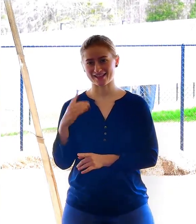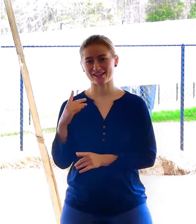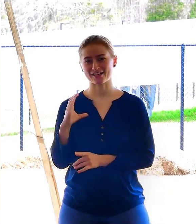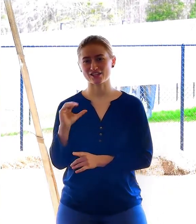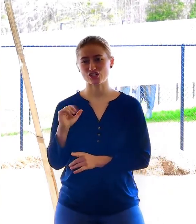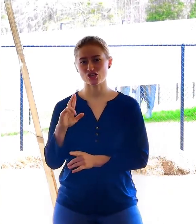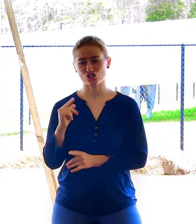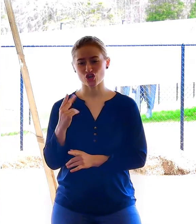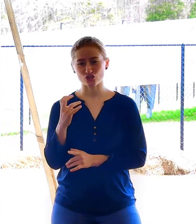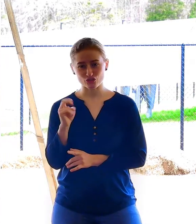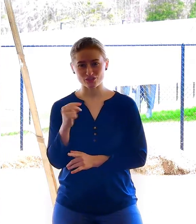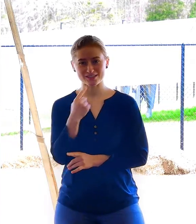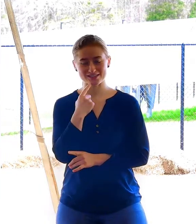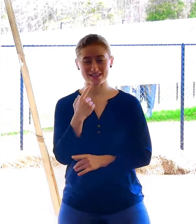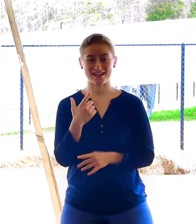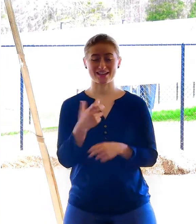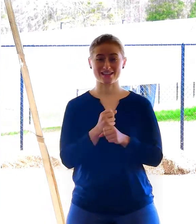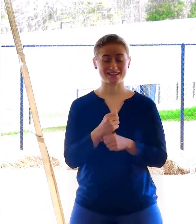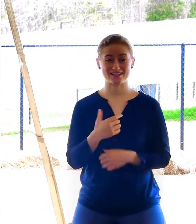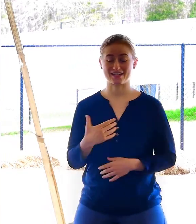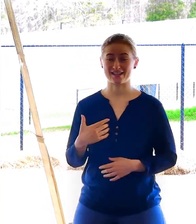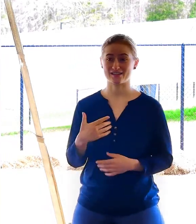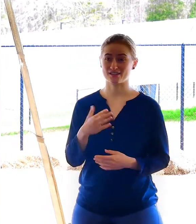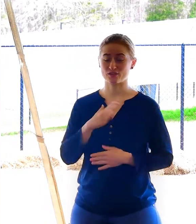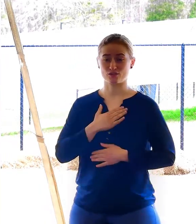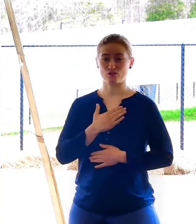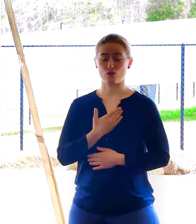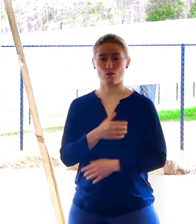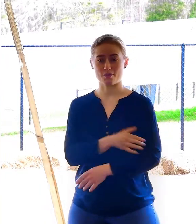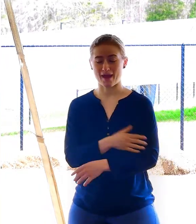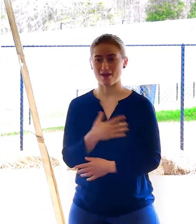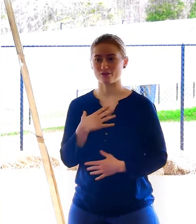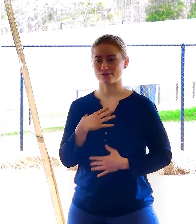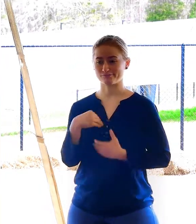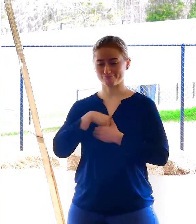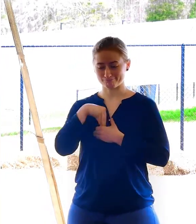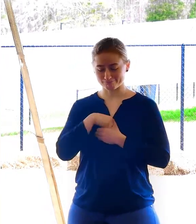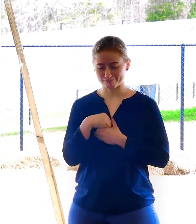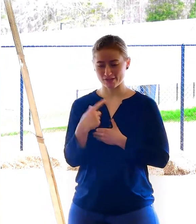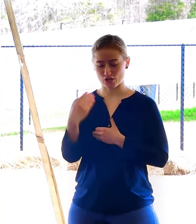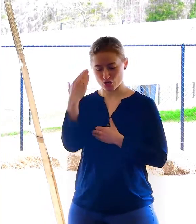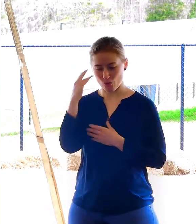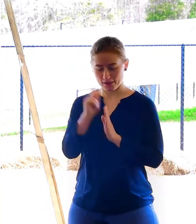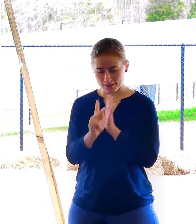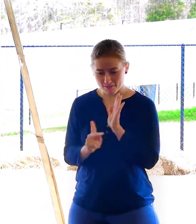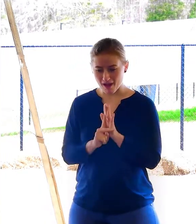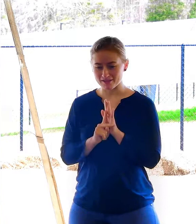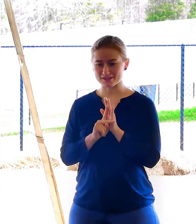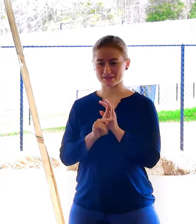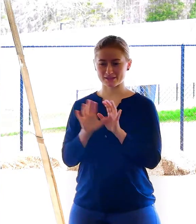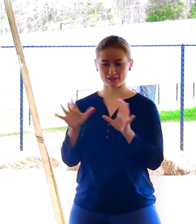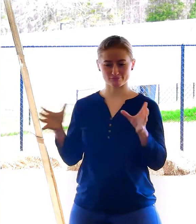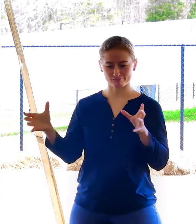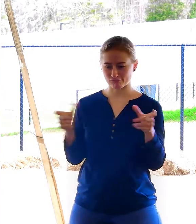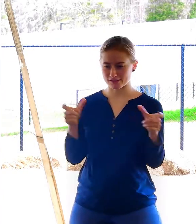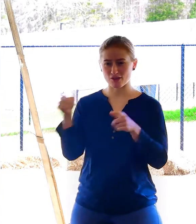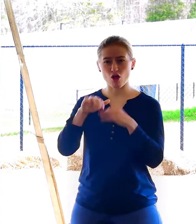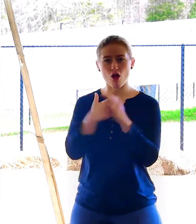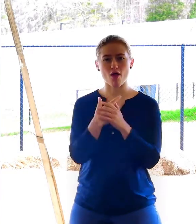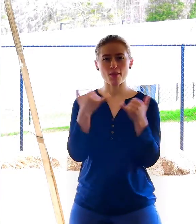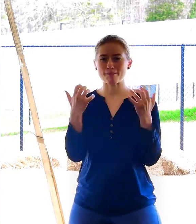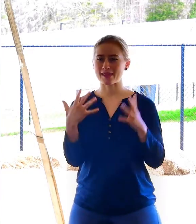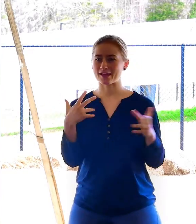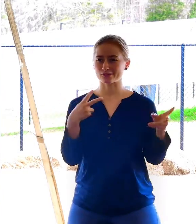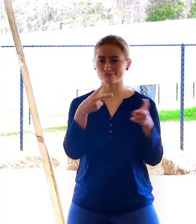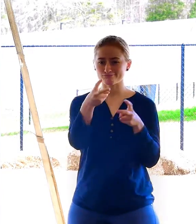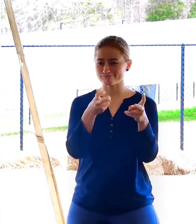Charkoudian stated, it takes willpower, it takes knowing the policy, it's bringing together all the players to make it happen.